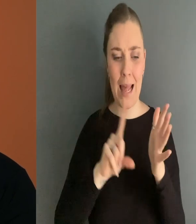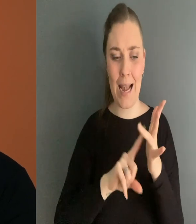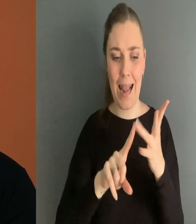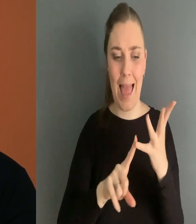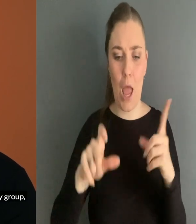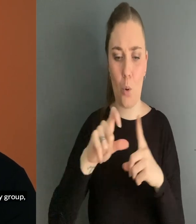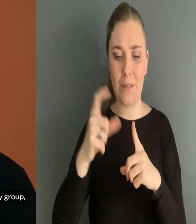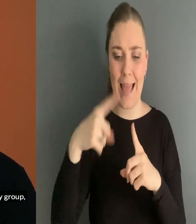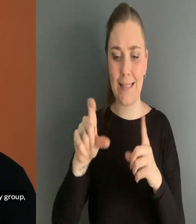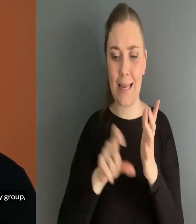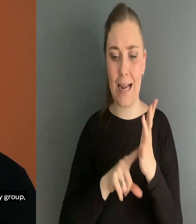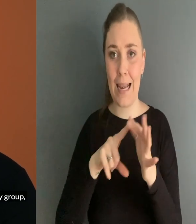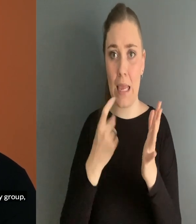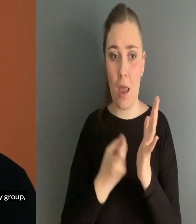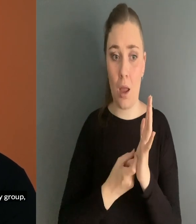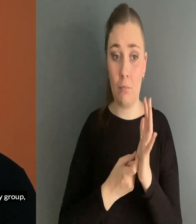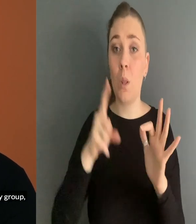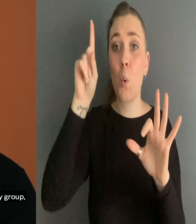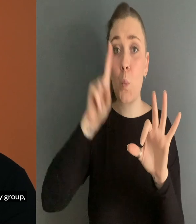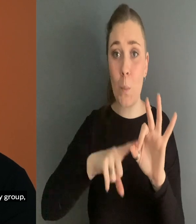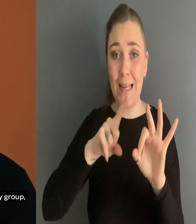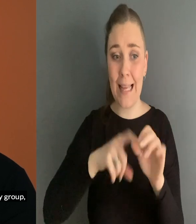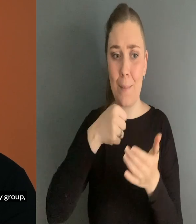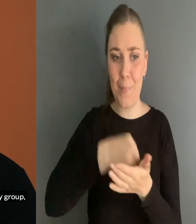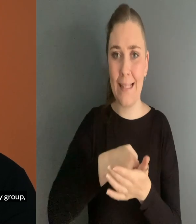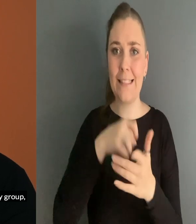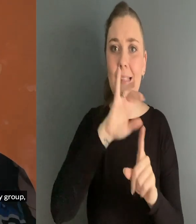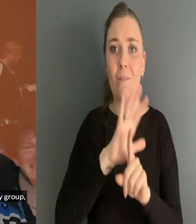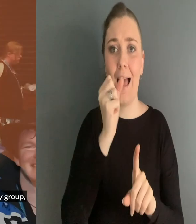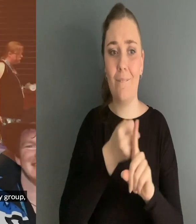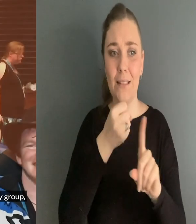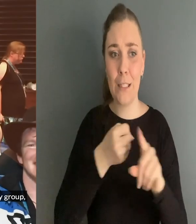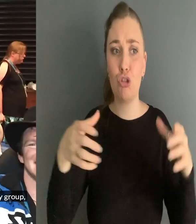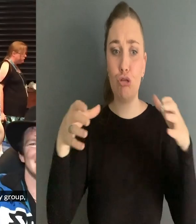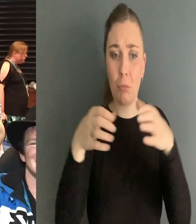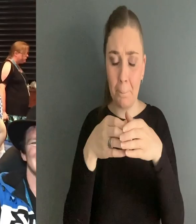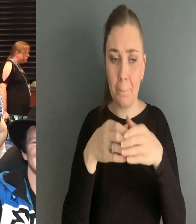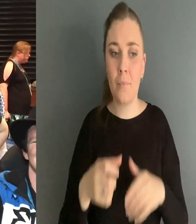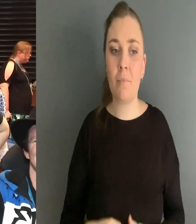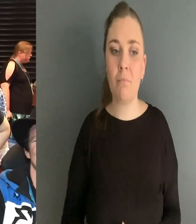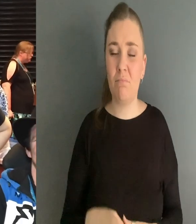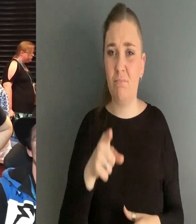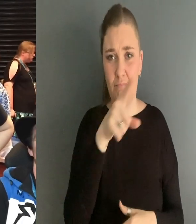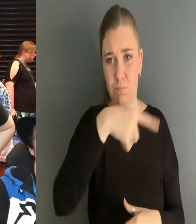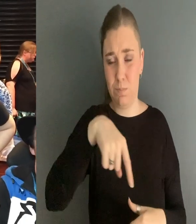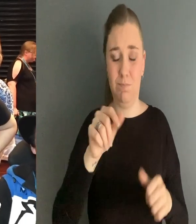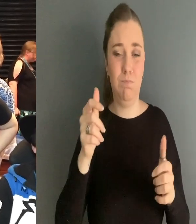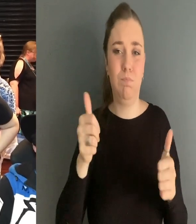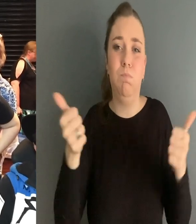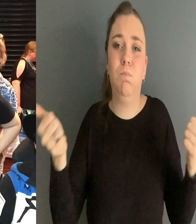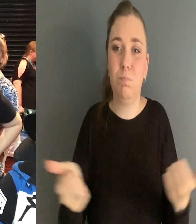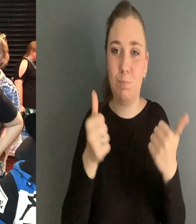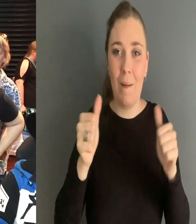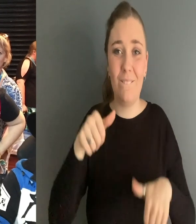and it's a Queensland-based self-advocacy group and there is a ton of